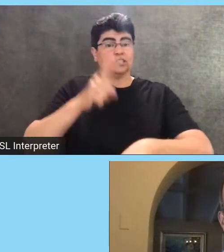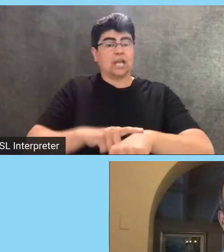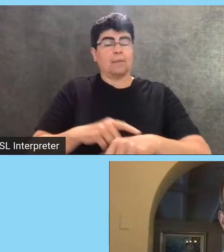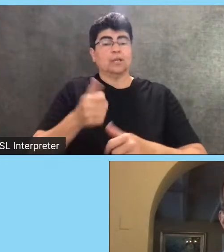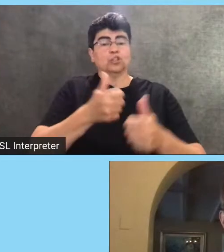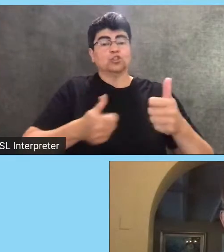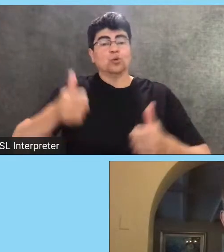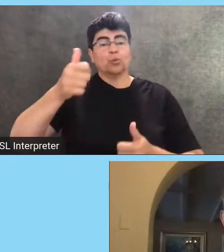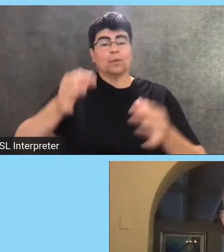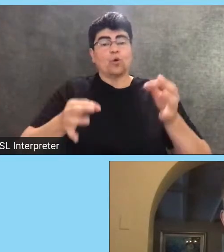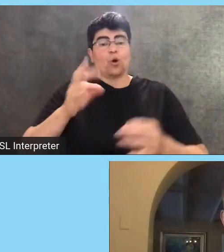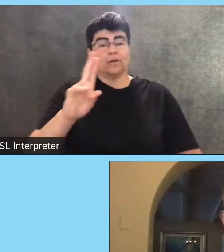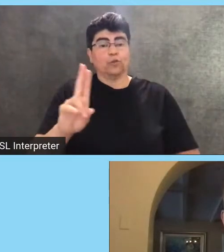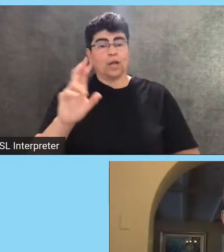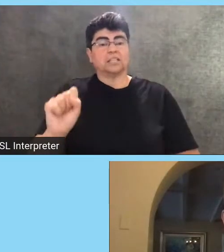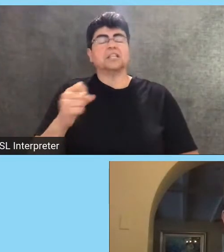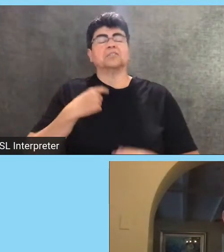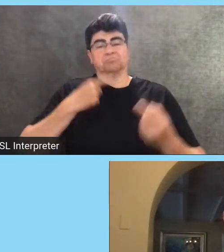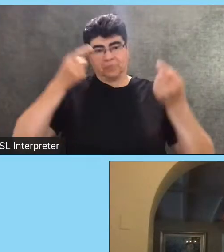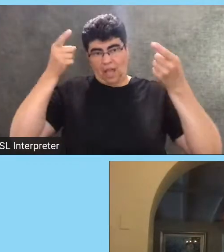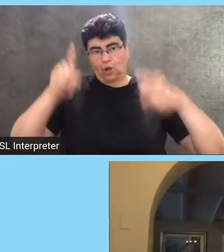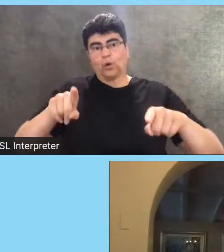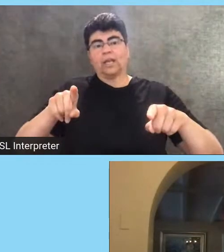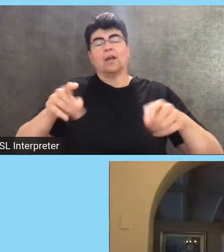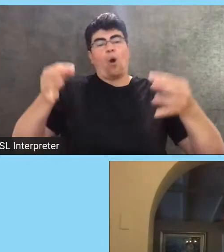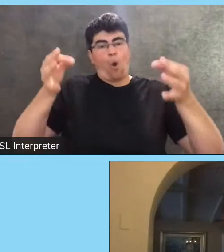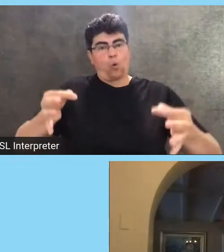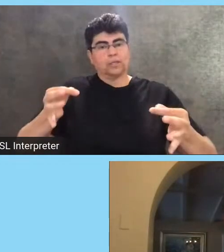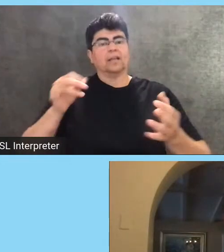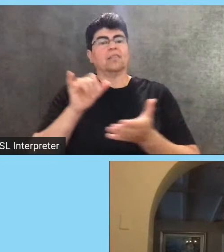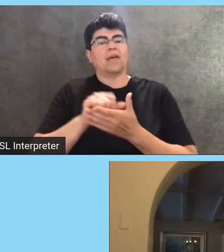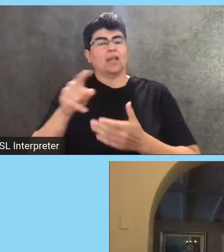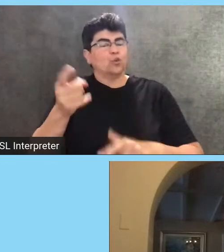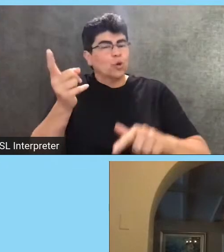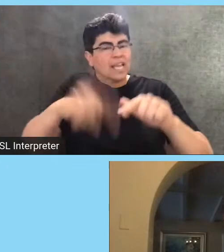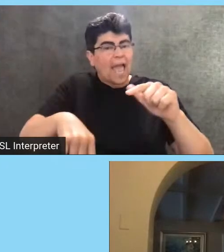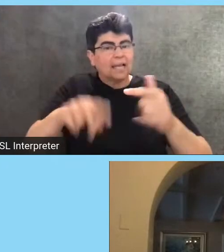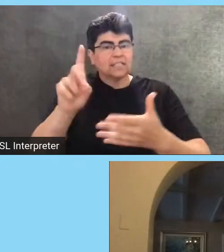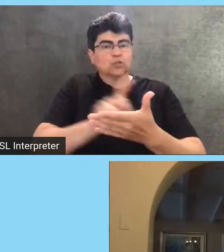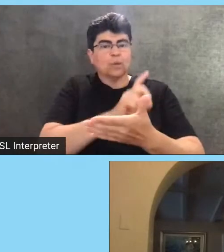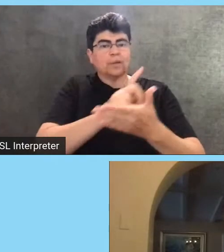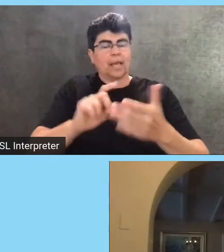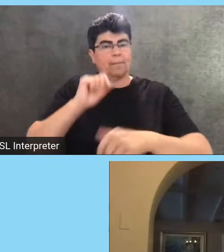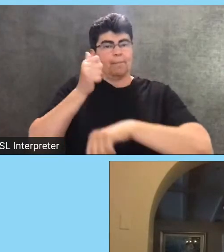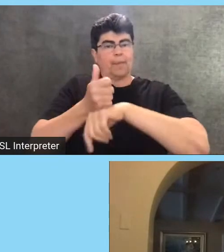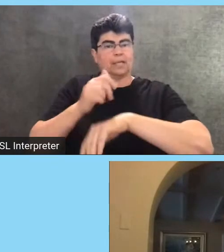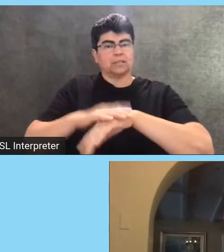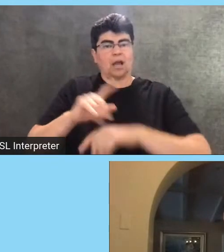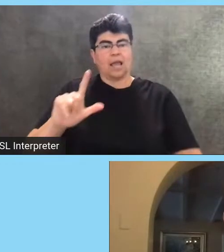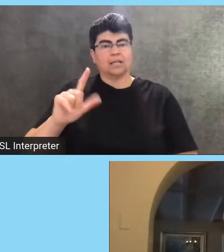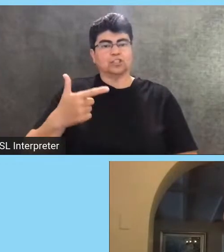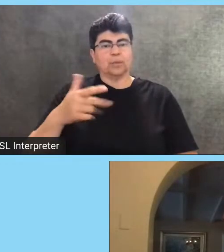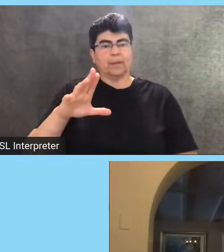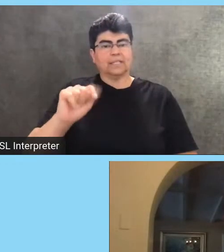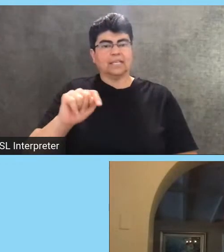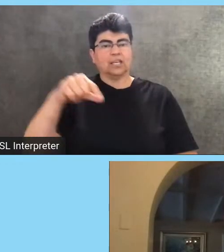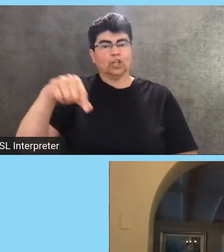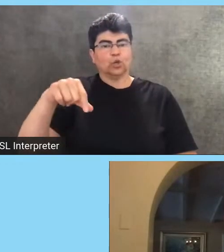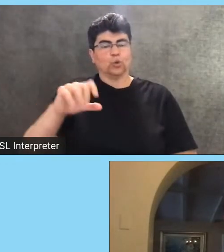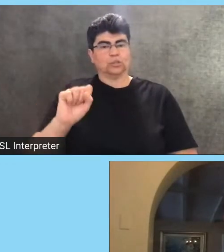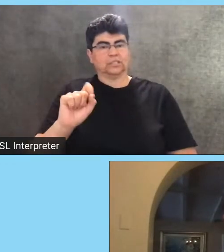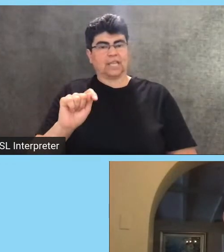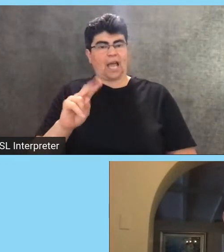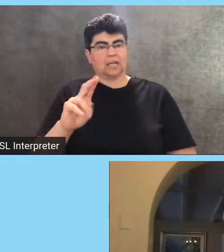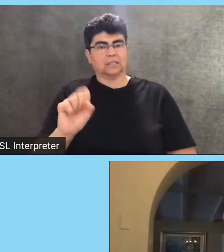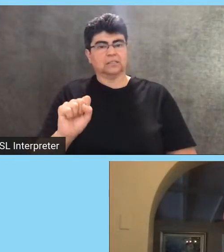Supreme Court of the United States agreed, holding that you can't discriminate based on LGBTQ status